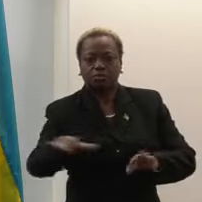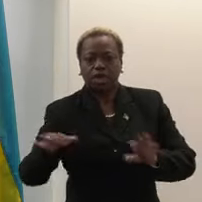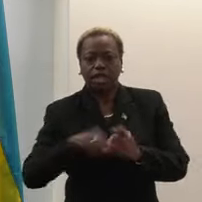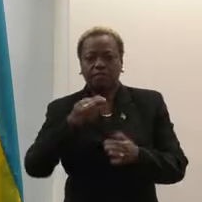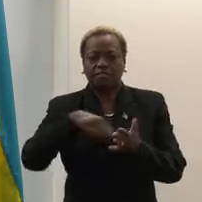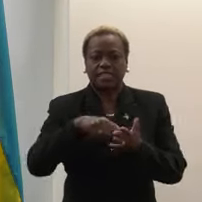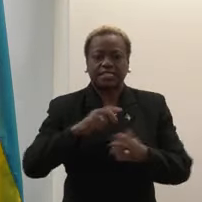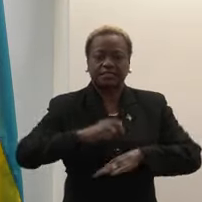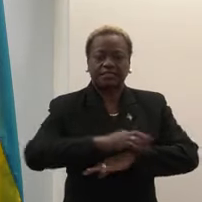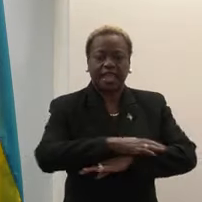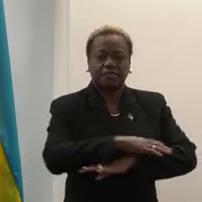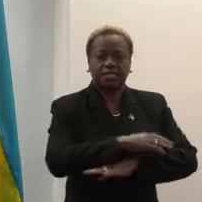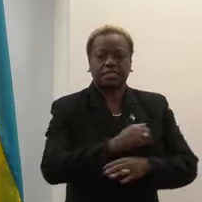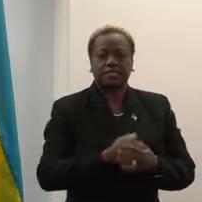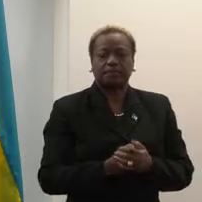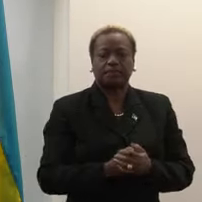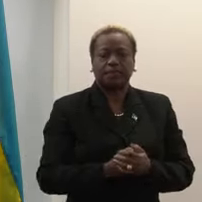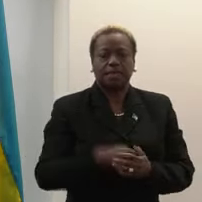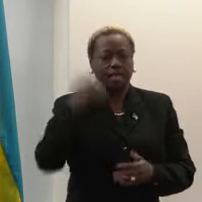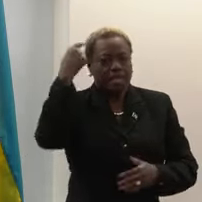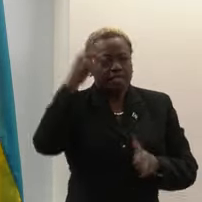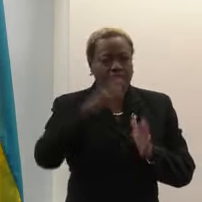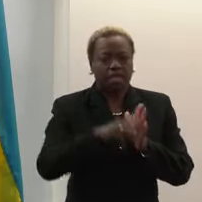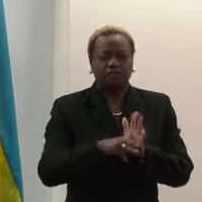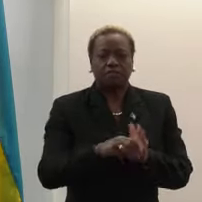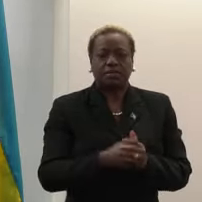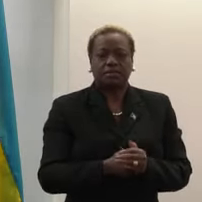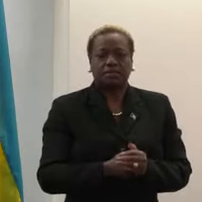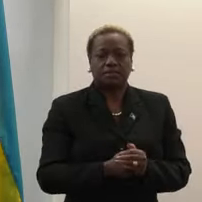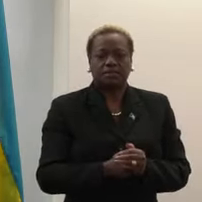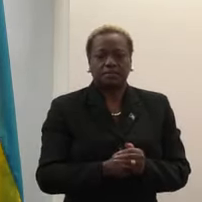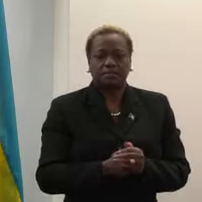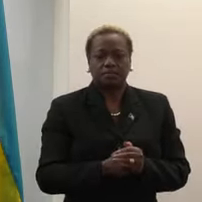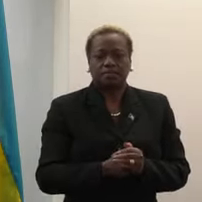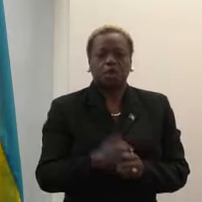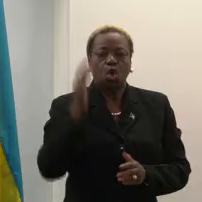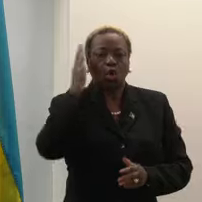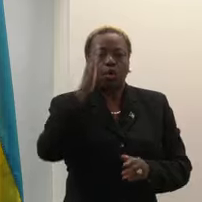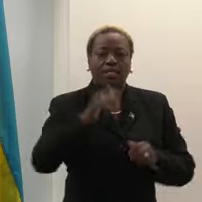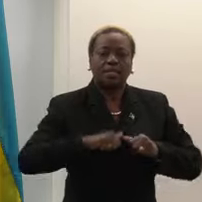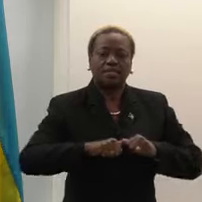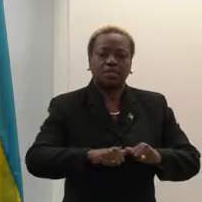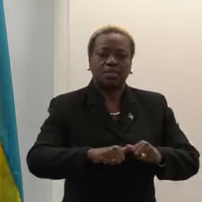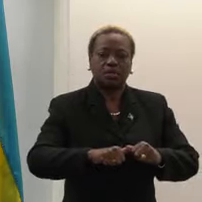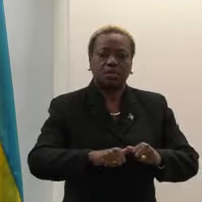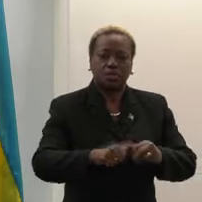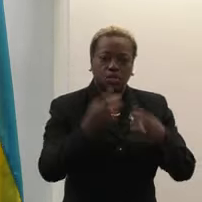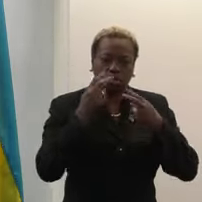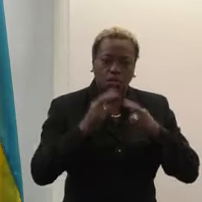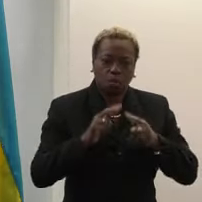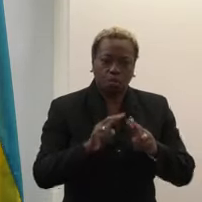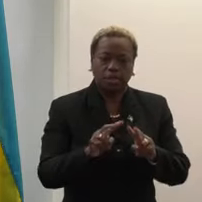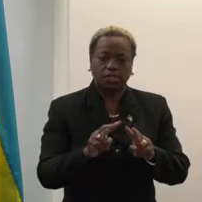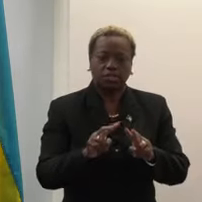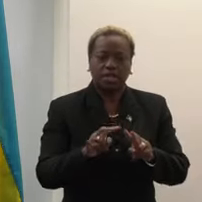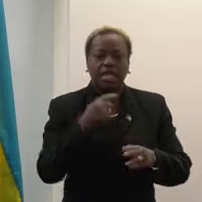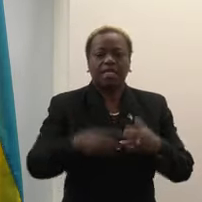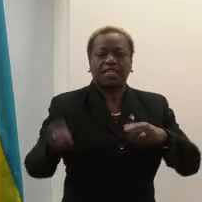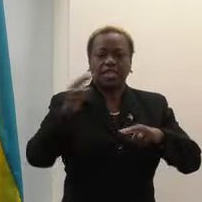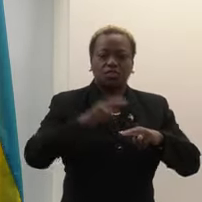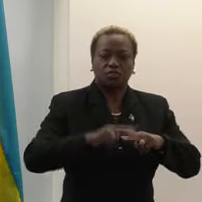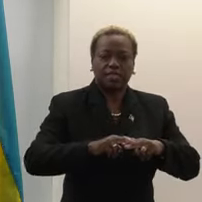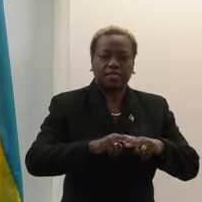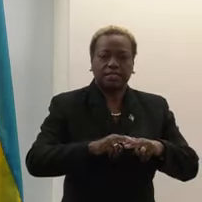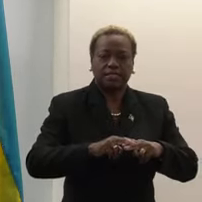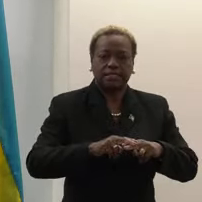virus. The government will continue to closely monitor the increases in